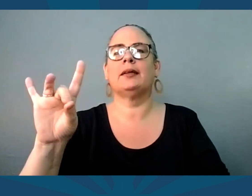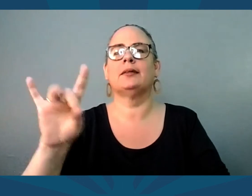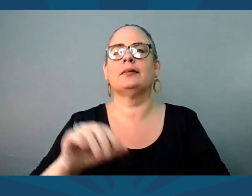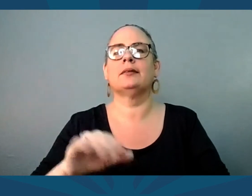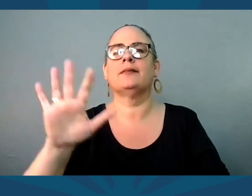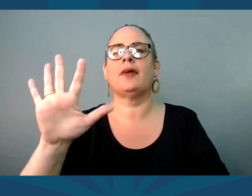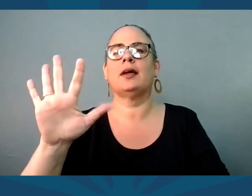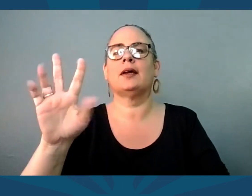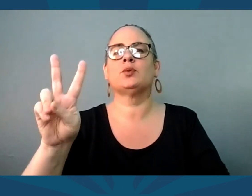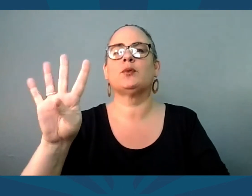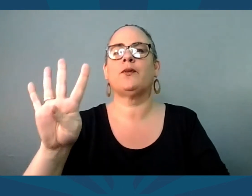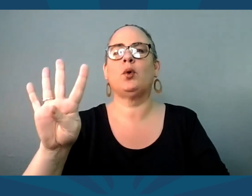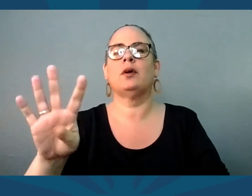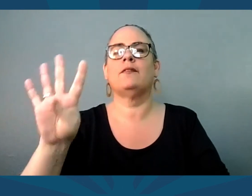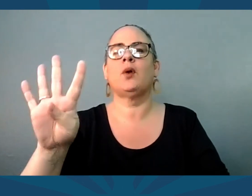TTY